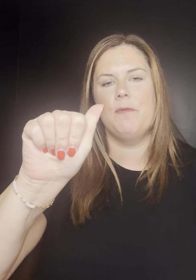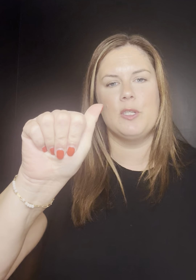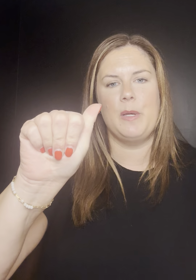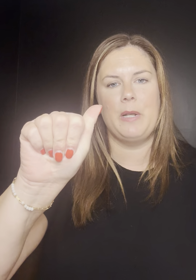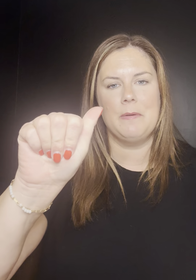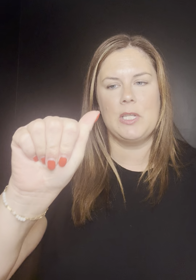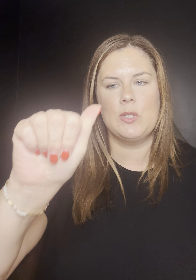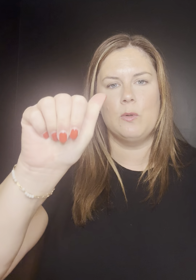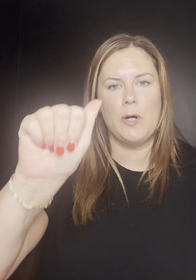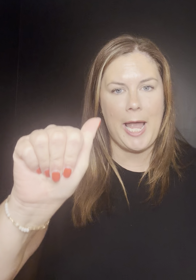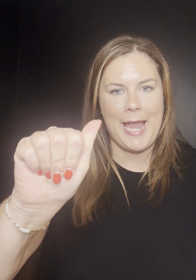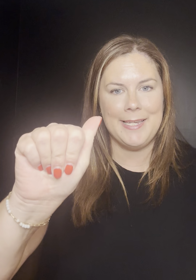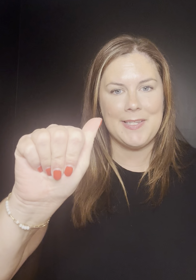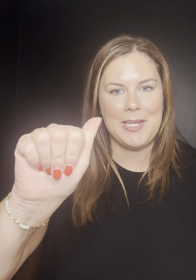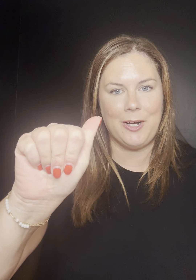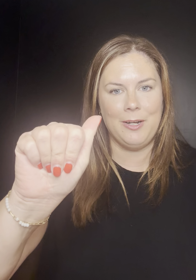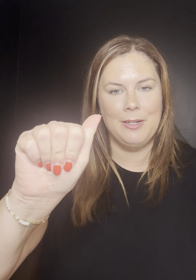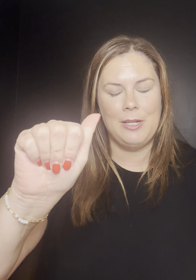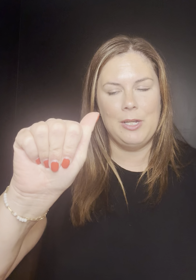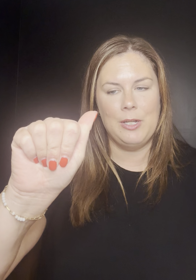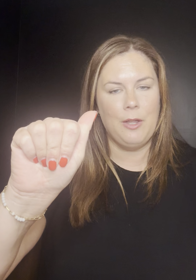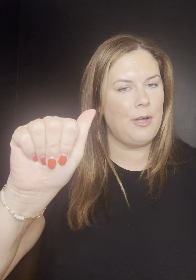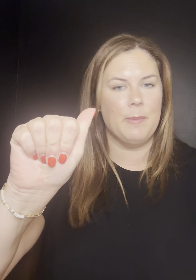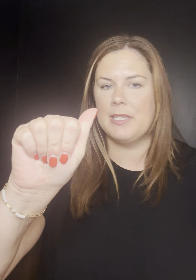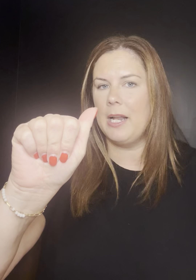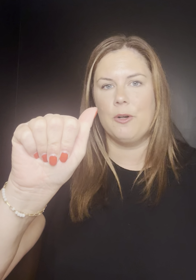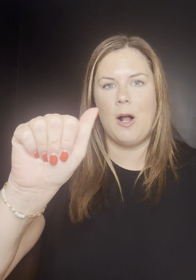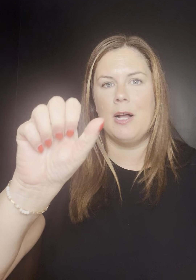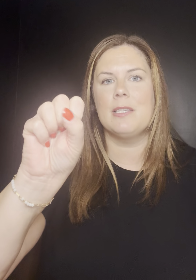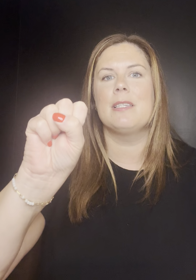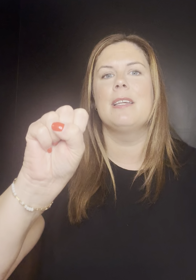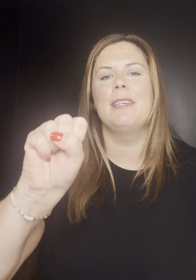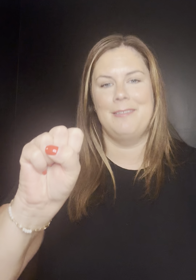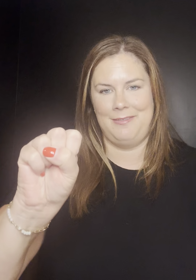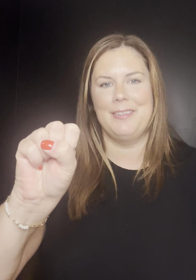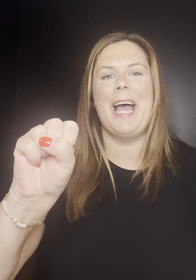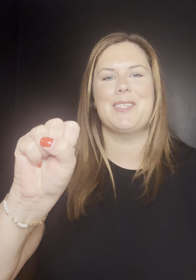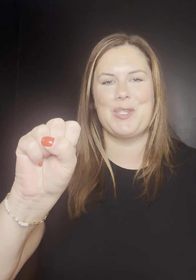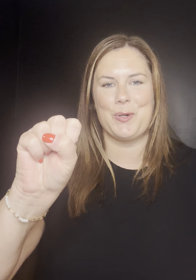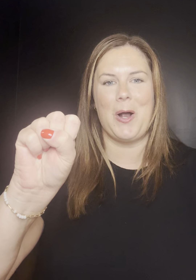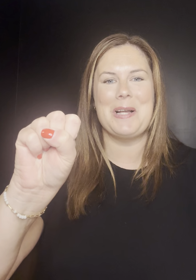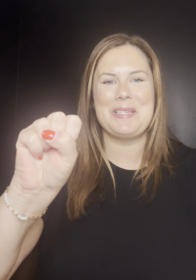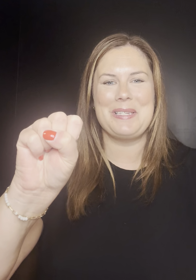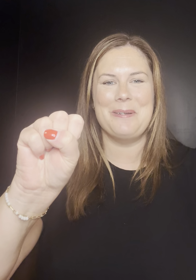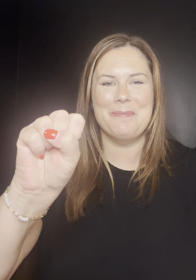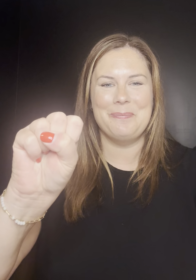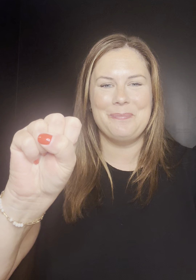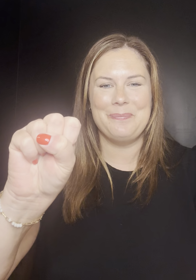me when I was in school. A is here, thumb is not across, S is across.